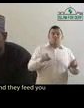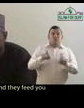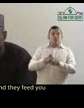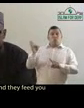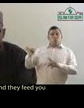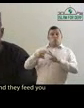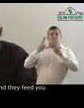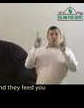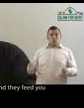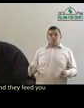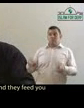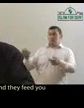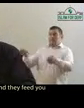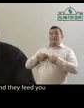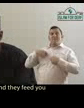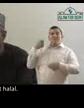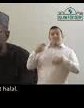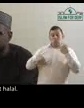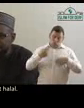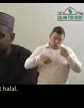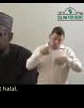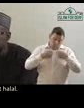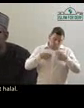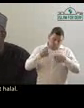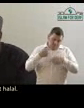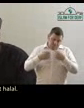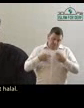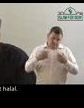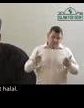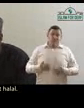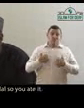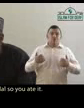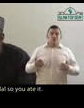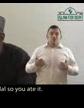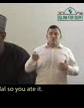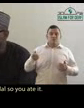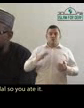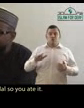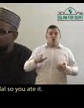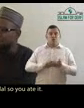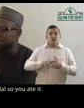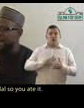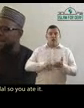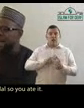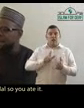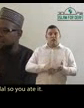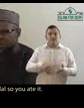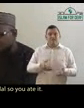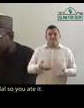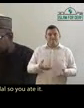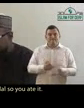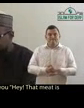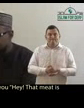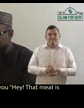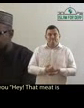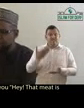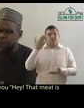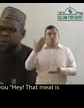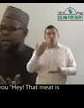house and they feed you food, the meat. And the meat is not halal. You didn't know it wasn't halal, so you ate